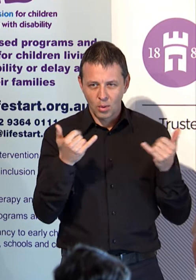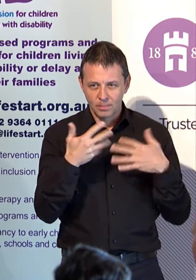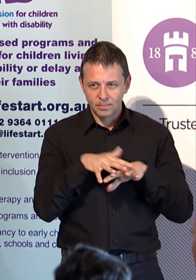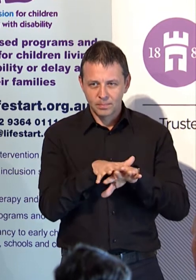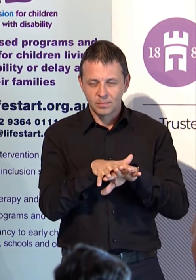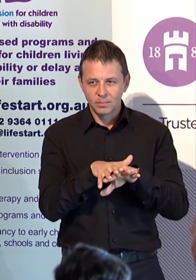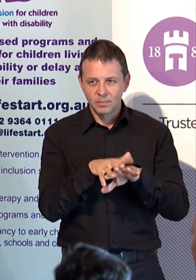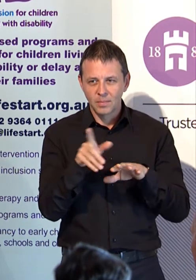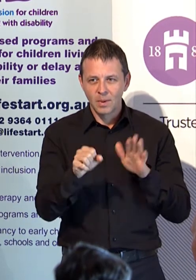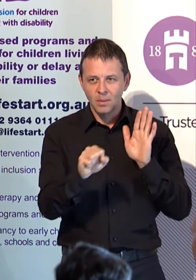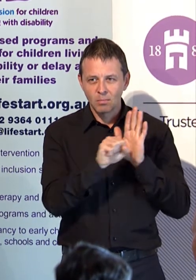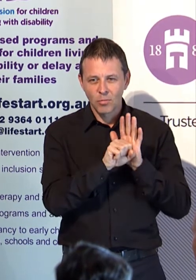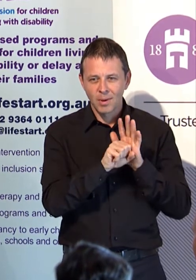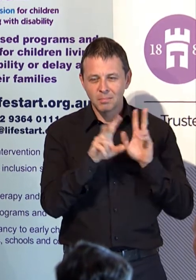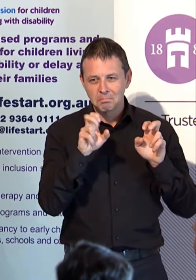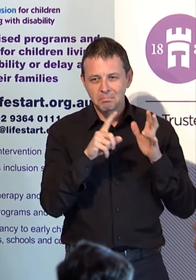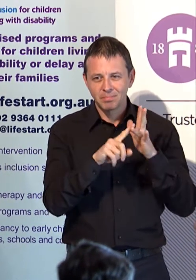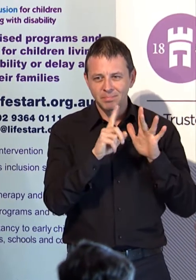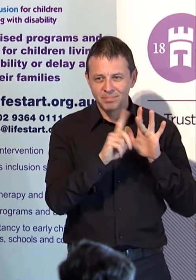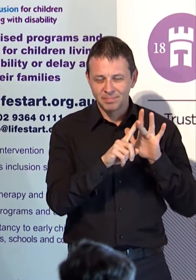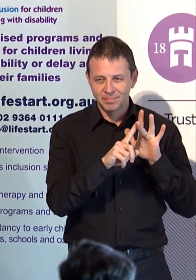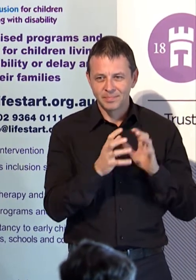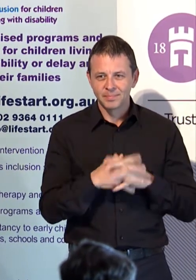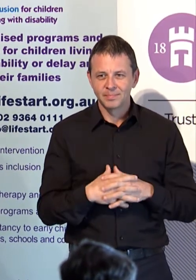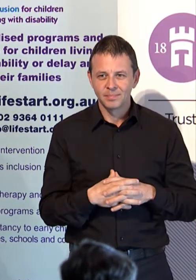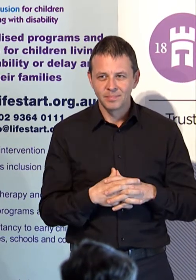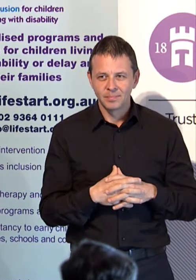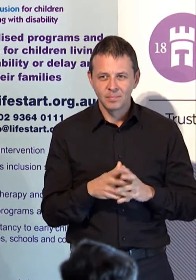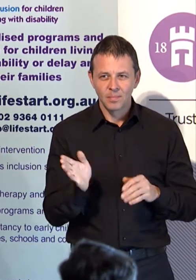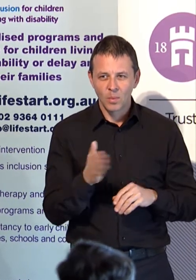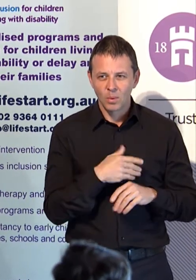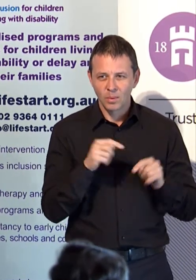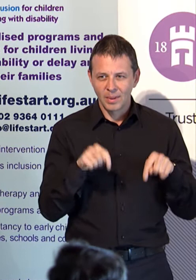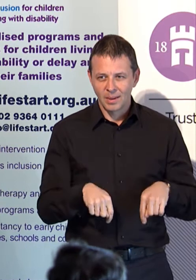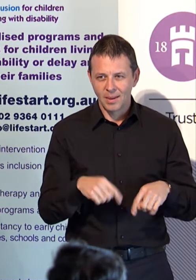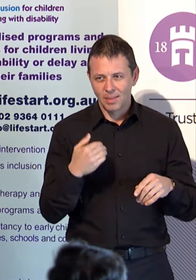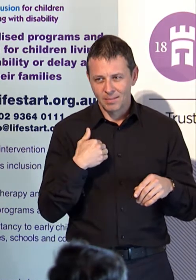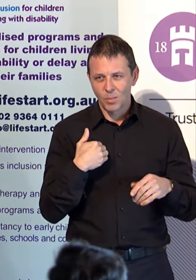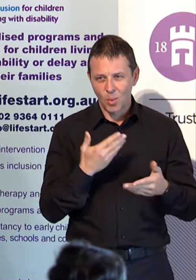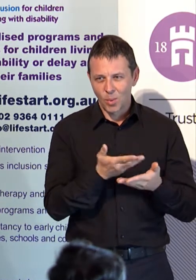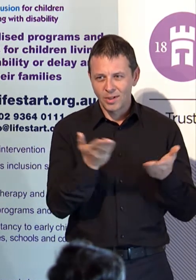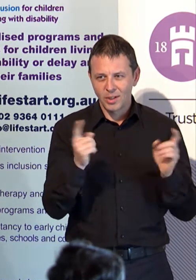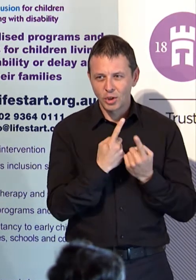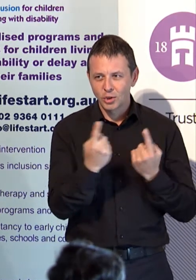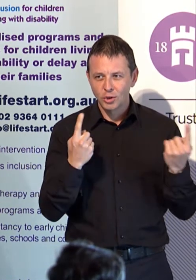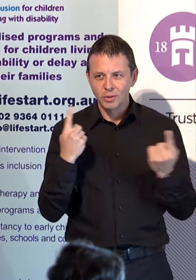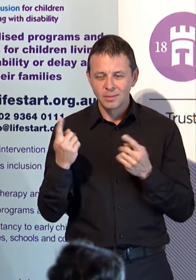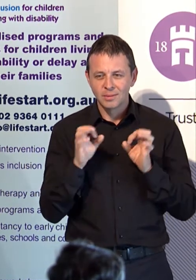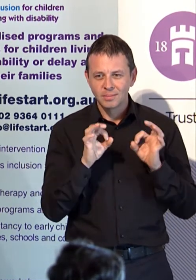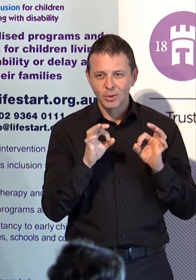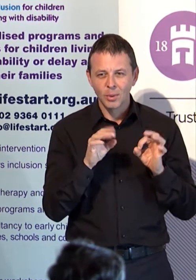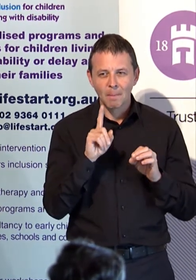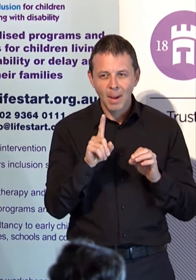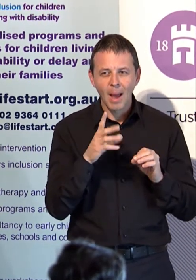we've branded OI. Everyone here this morning is special, but we have a number